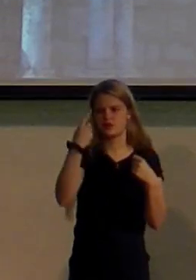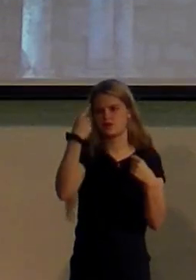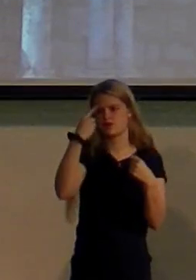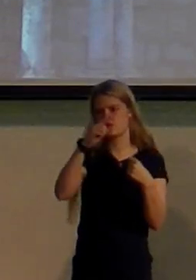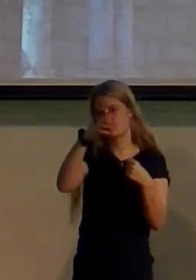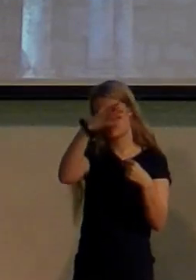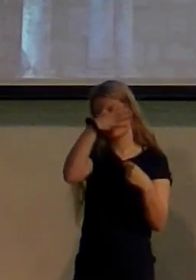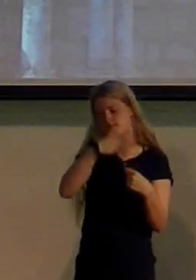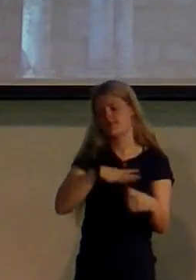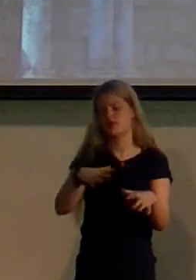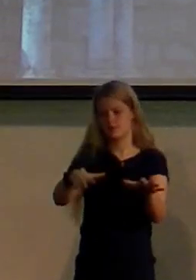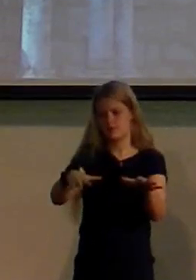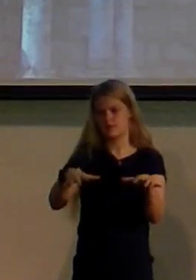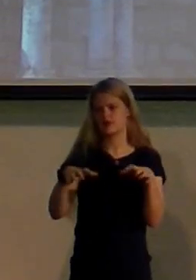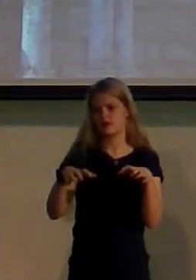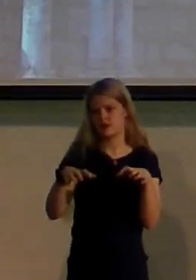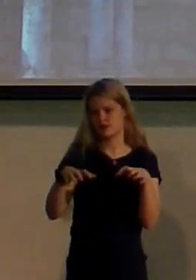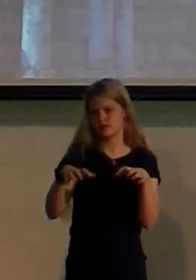man.